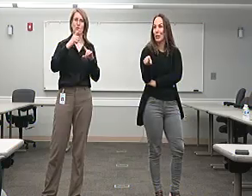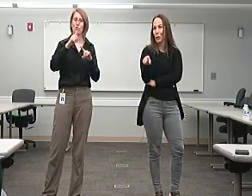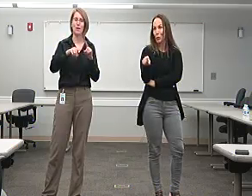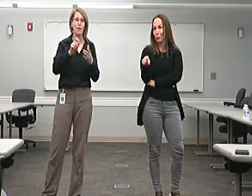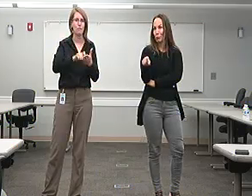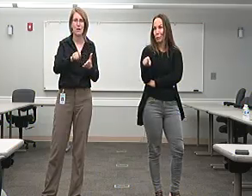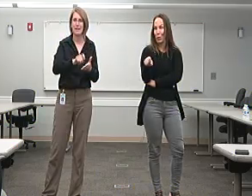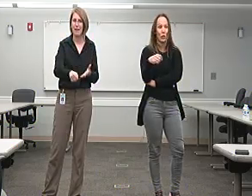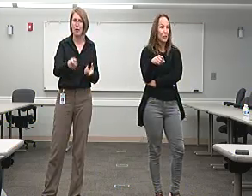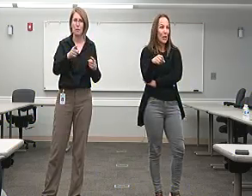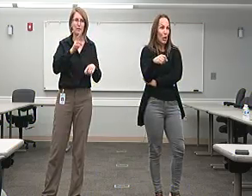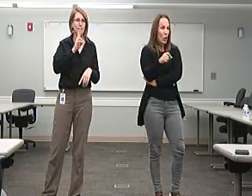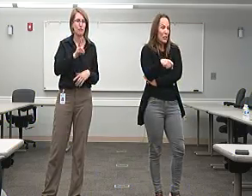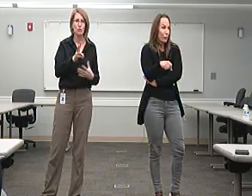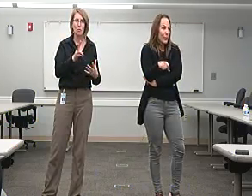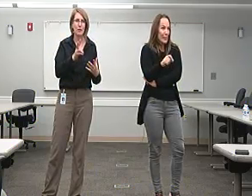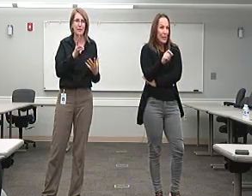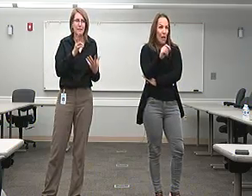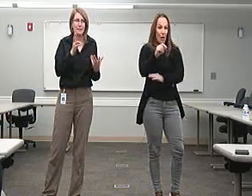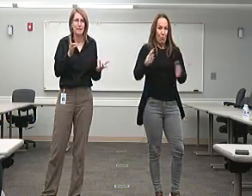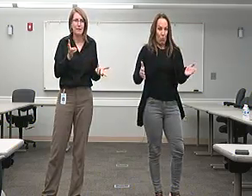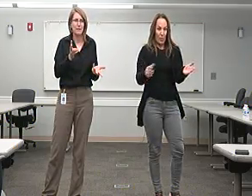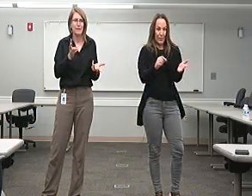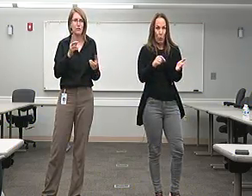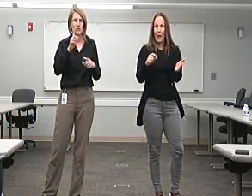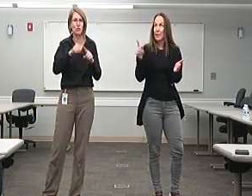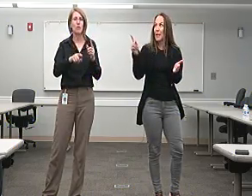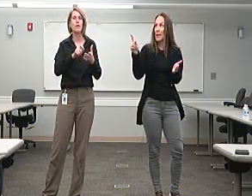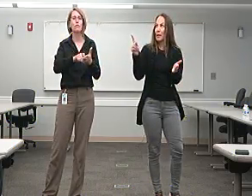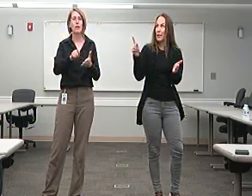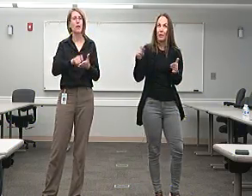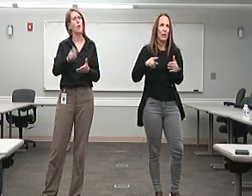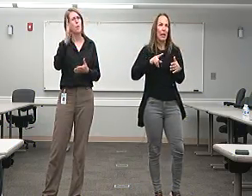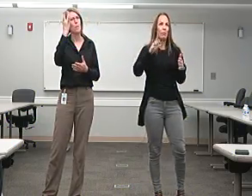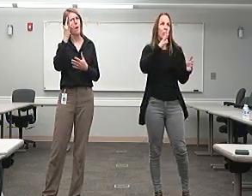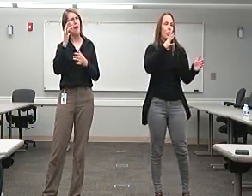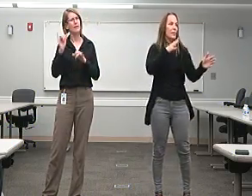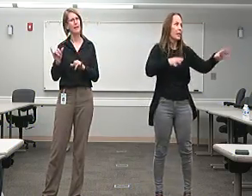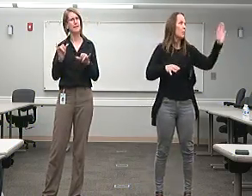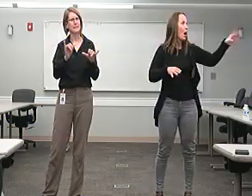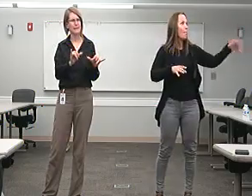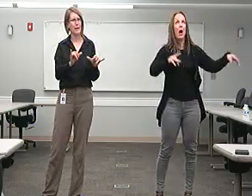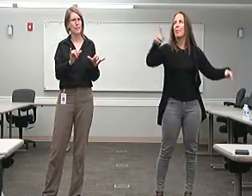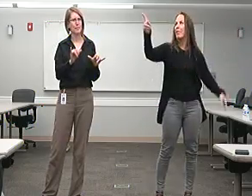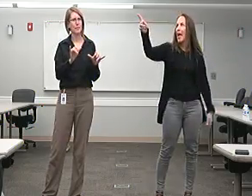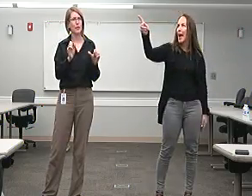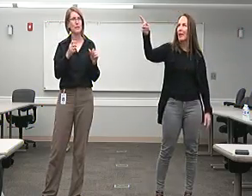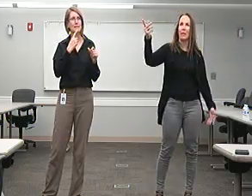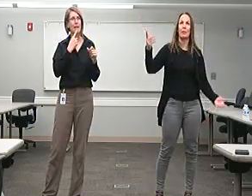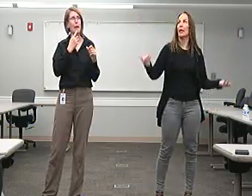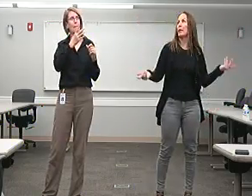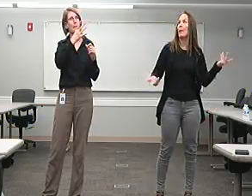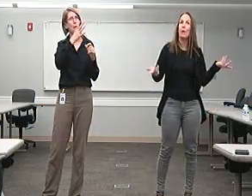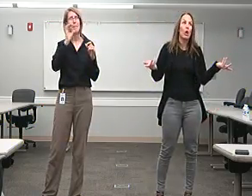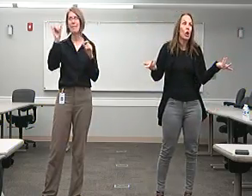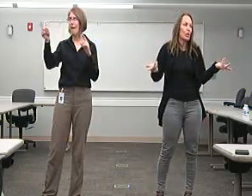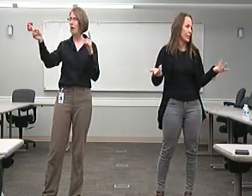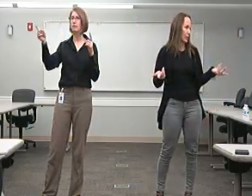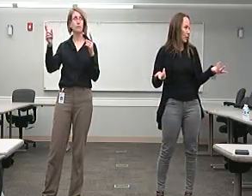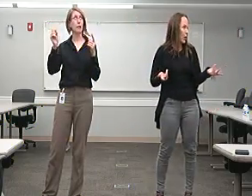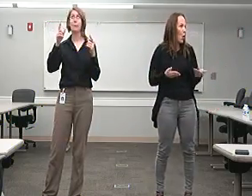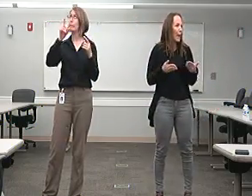couldn't have written, why is that L-E? Like, could have said, Mom, that, and I'd be like, yeah, birds. No